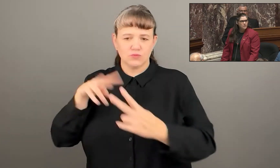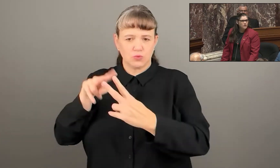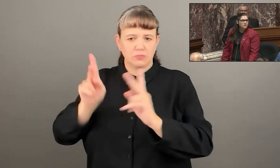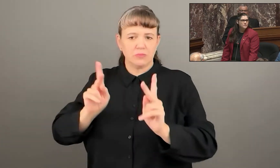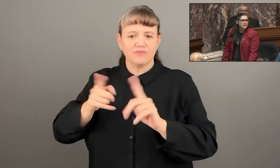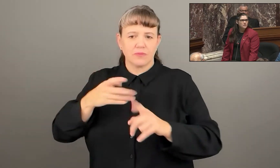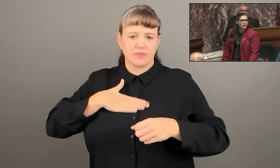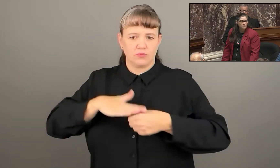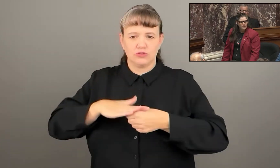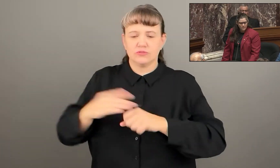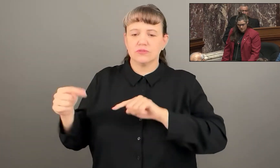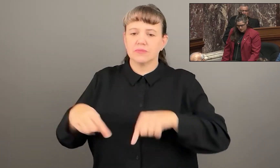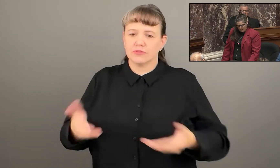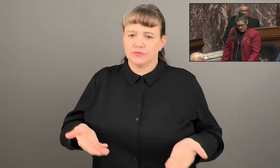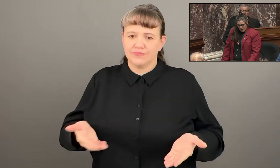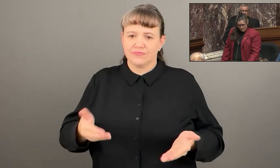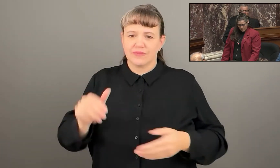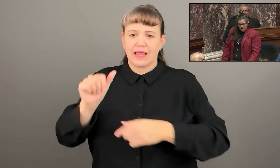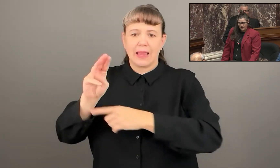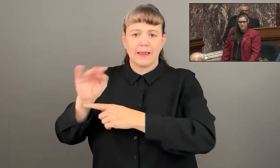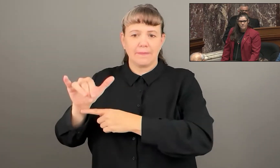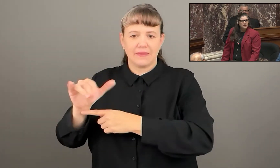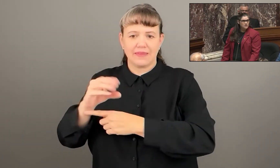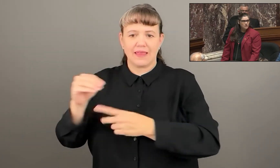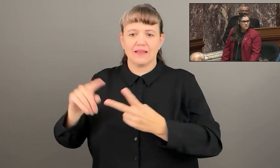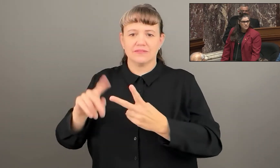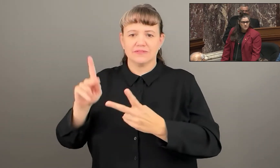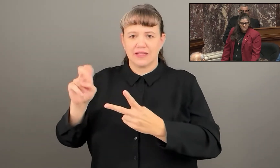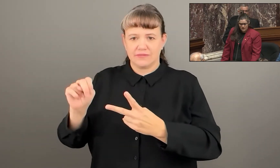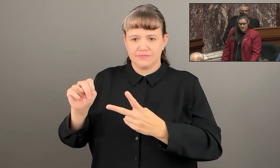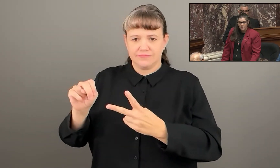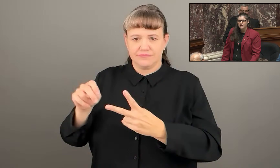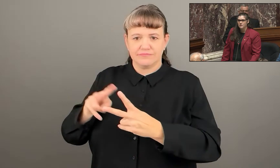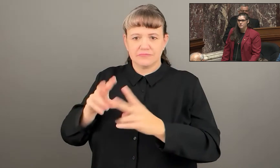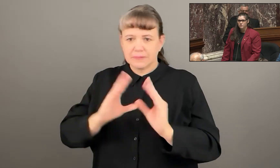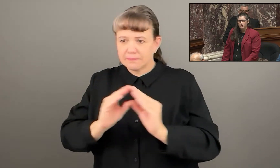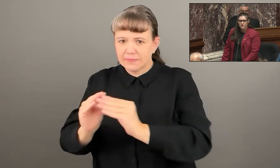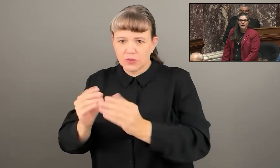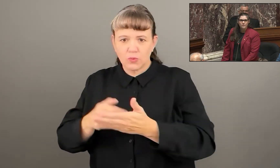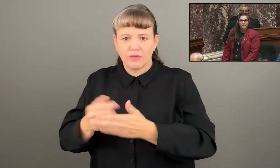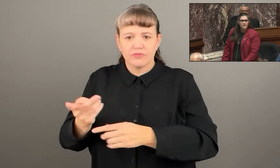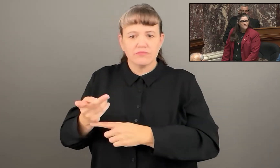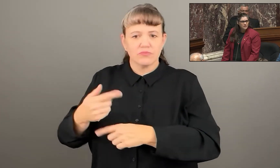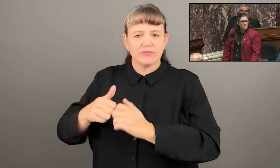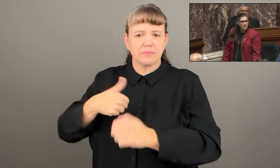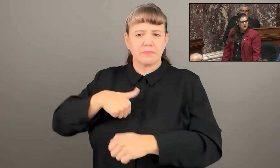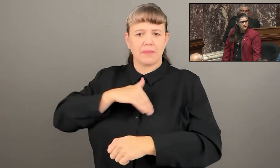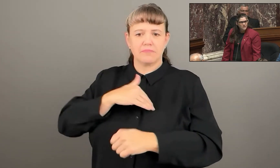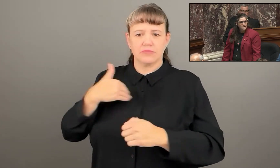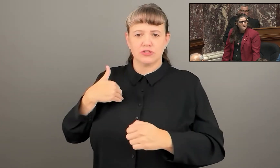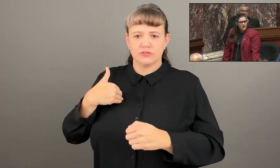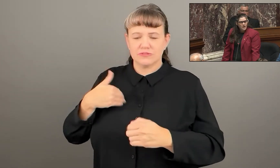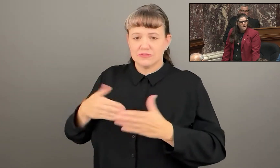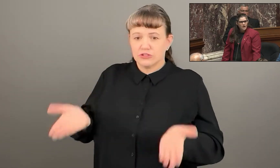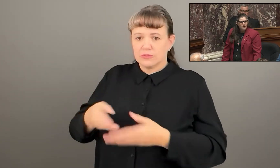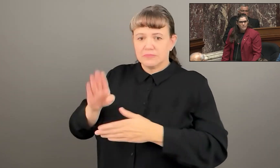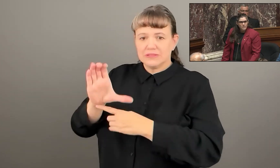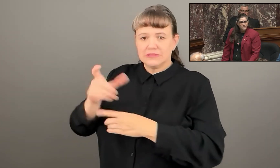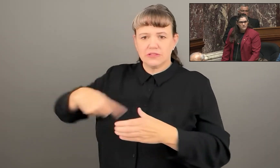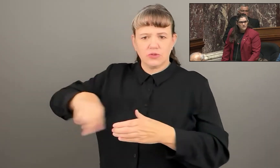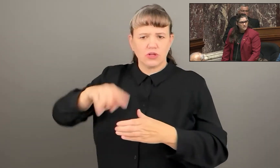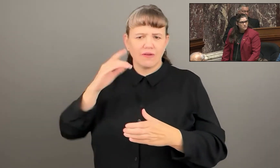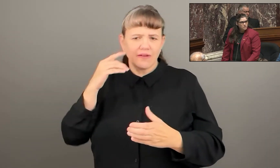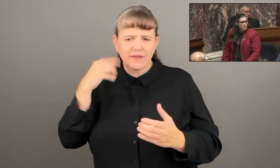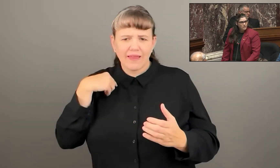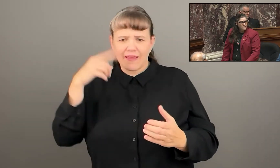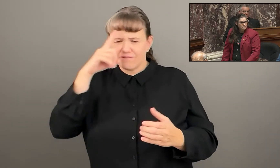Ross. They were here speaking to private members about the BC Alzheimer's Society and telling their story and how it affects them, and I would just like the members